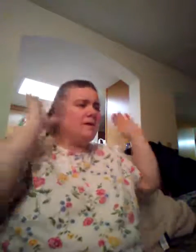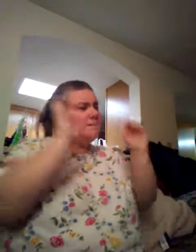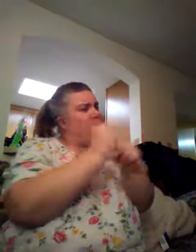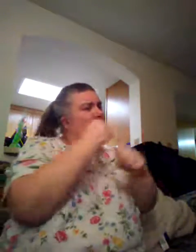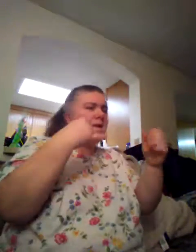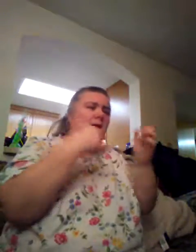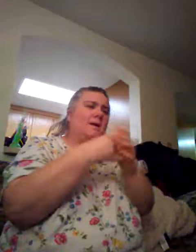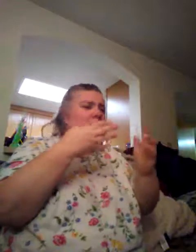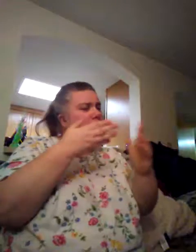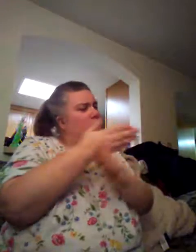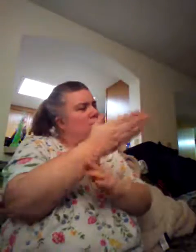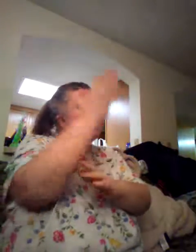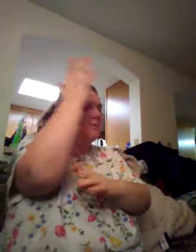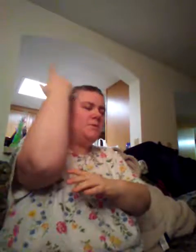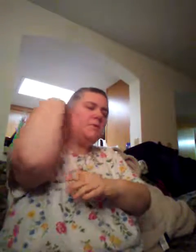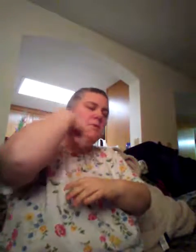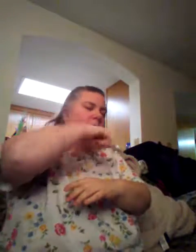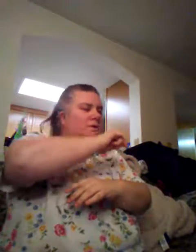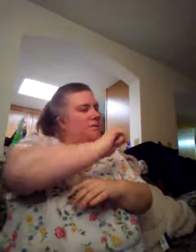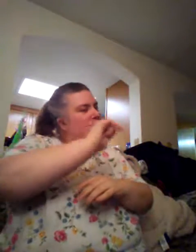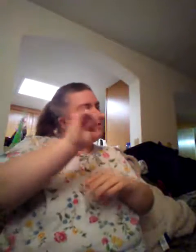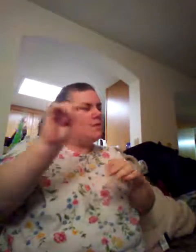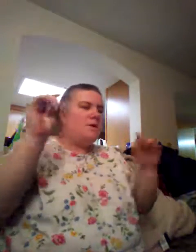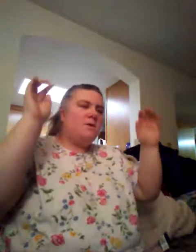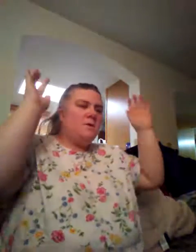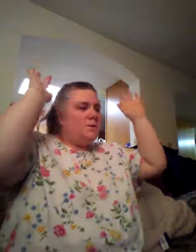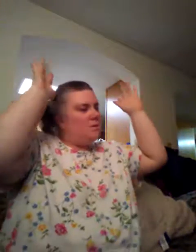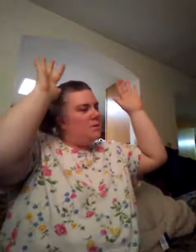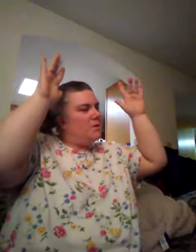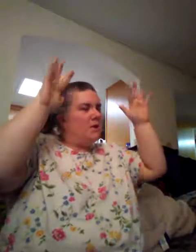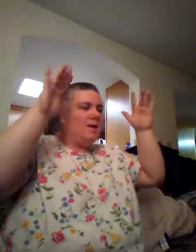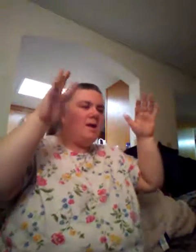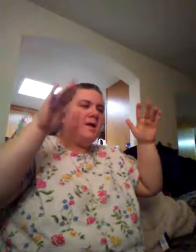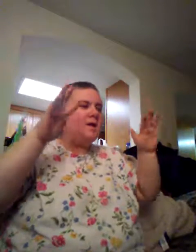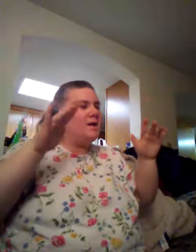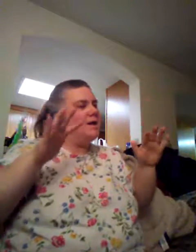pull' up. Rain